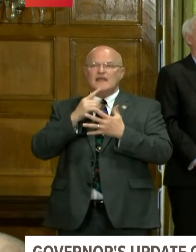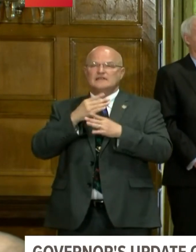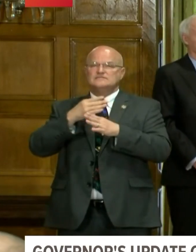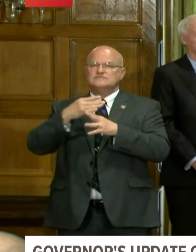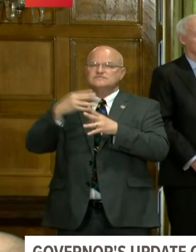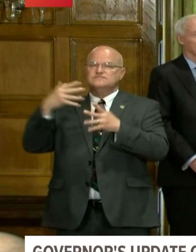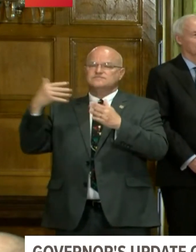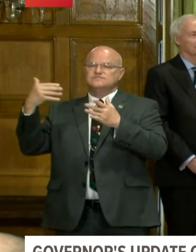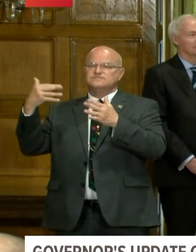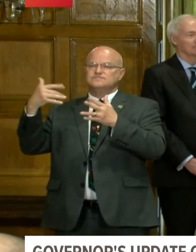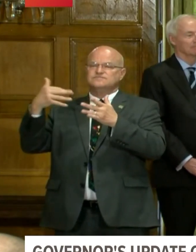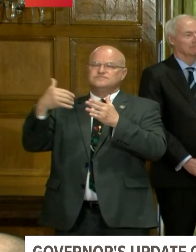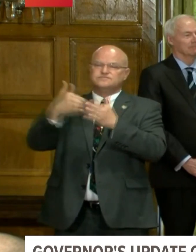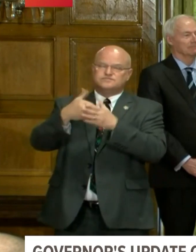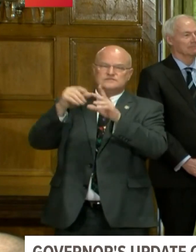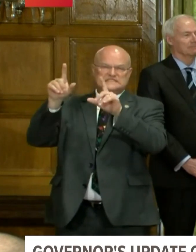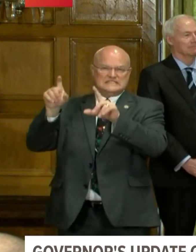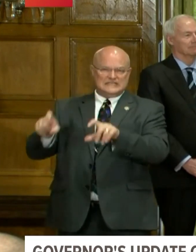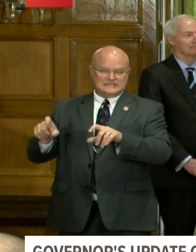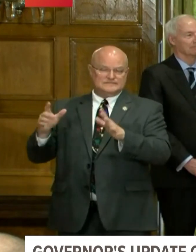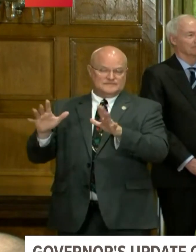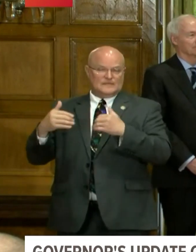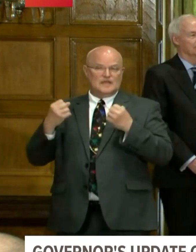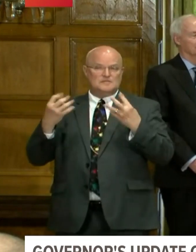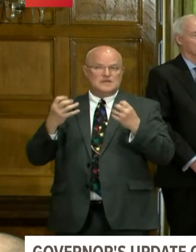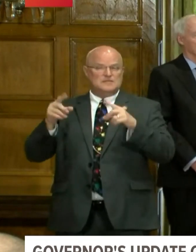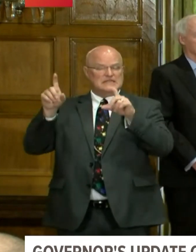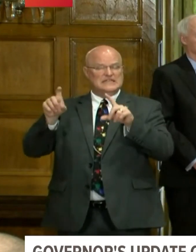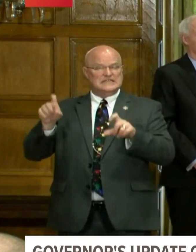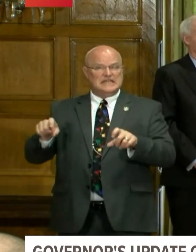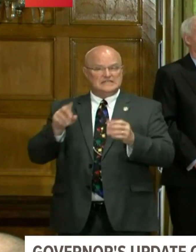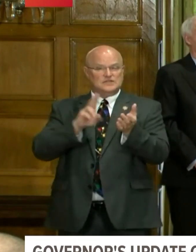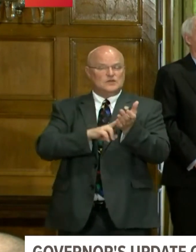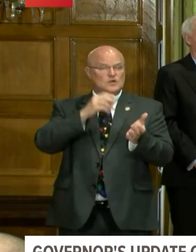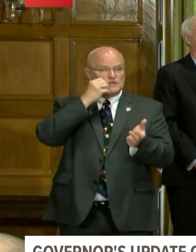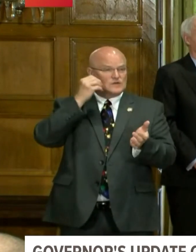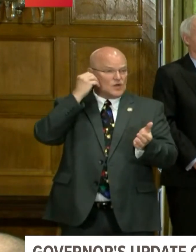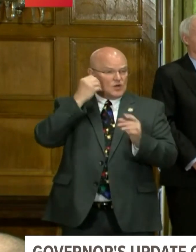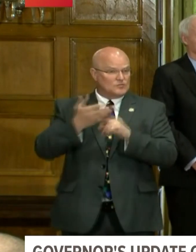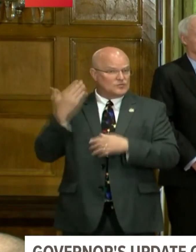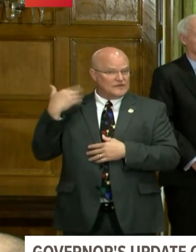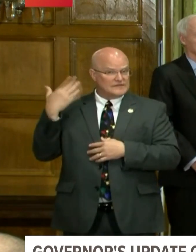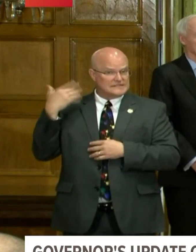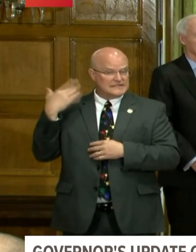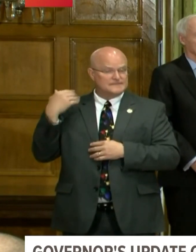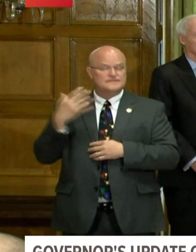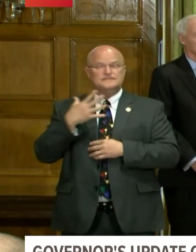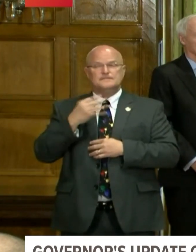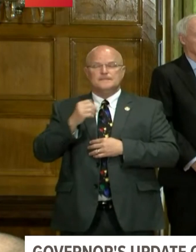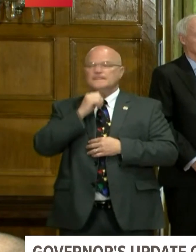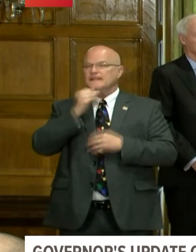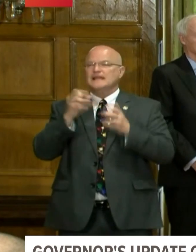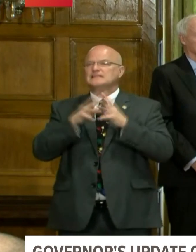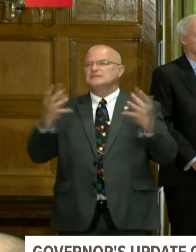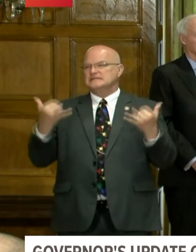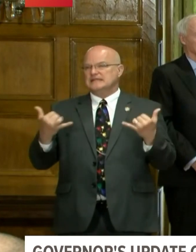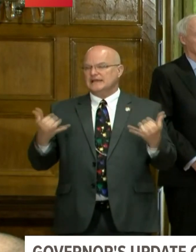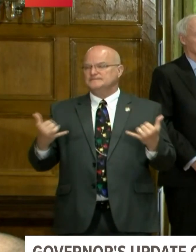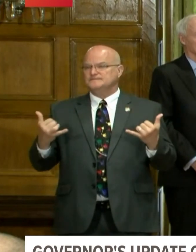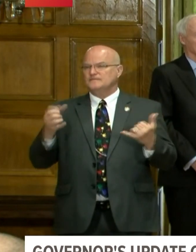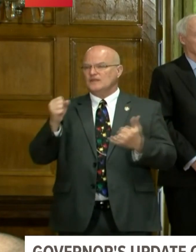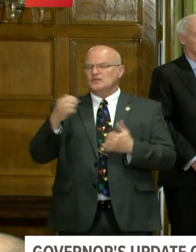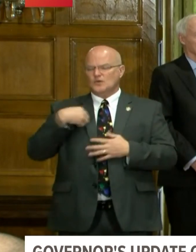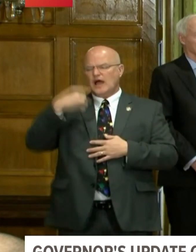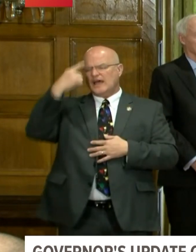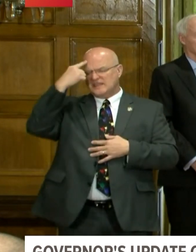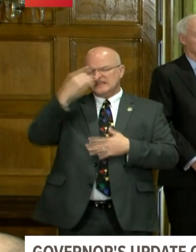up in terms of testing, and we had a lot of testing in nursing homes previously, and not as much now.